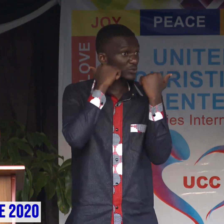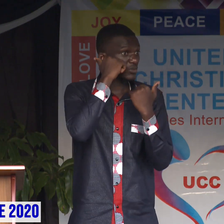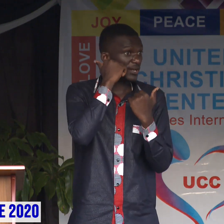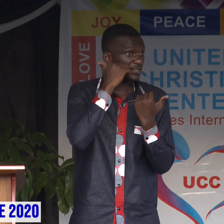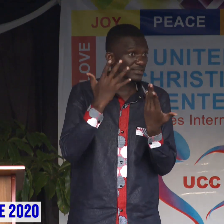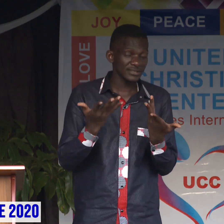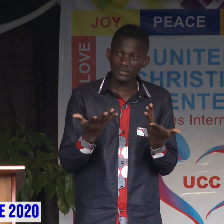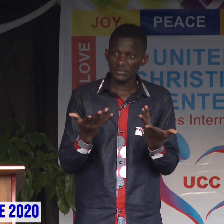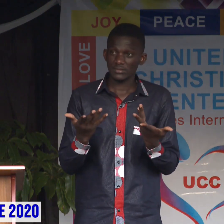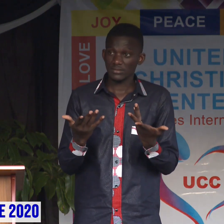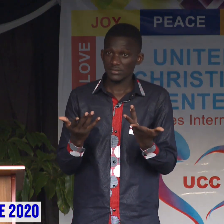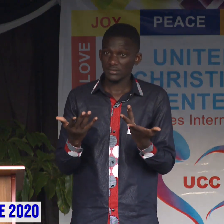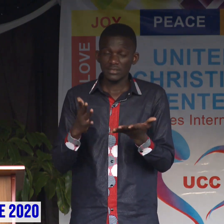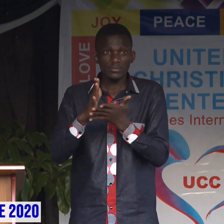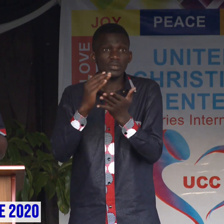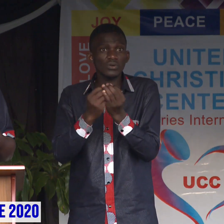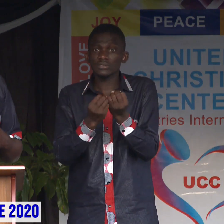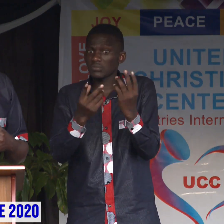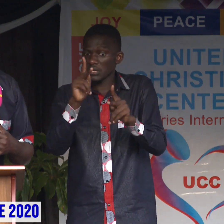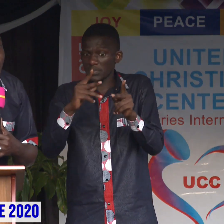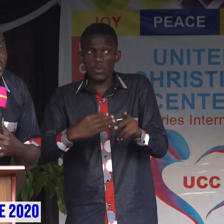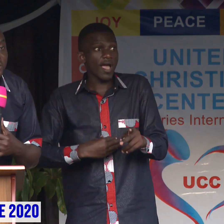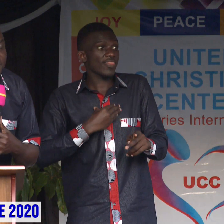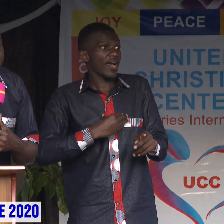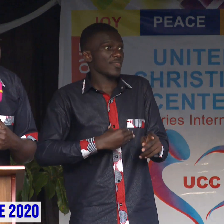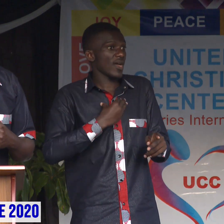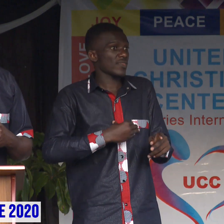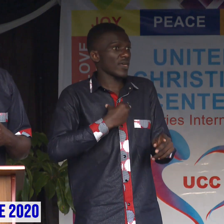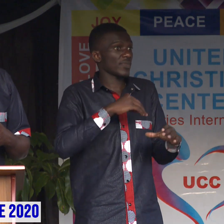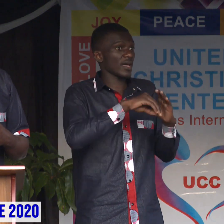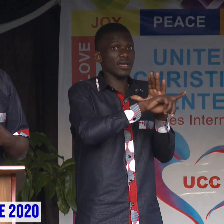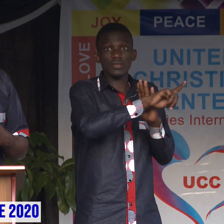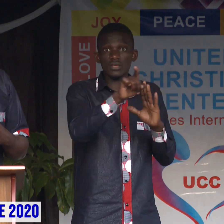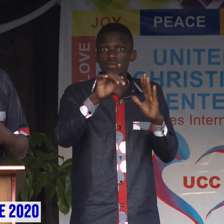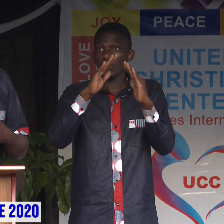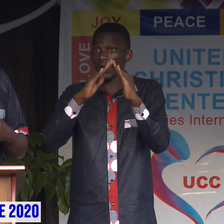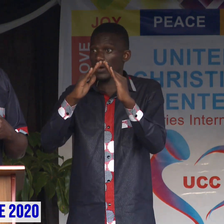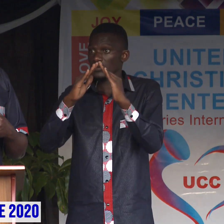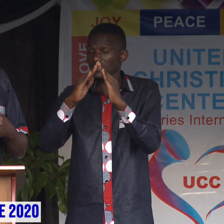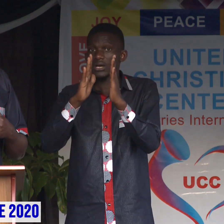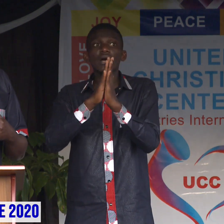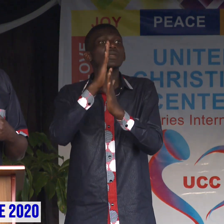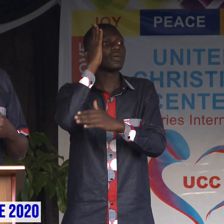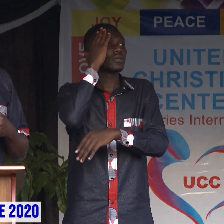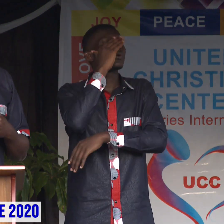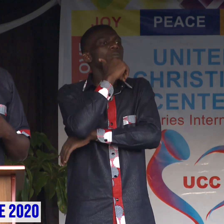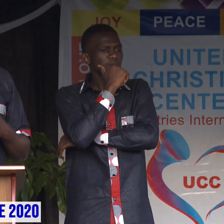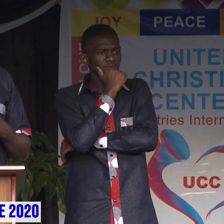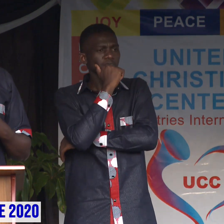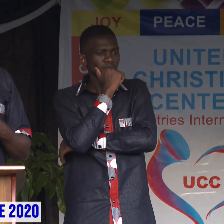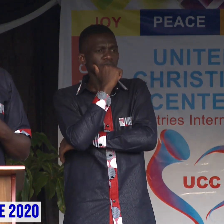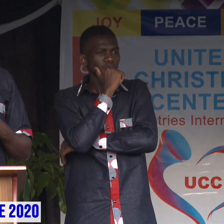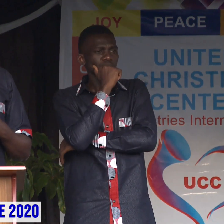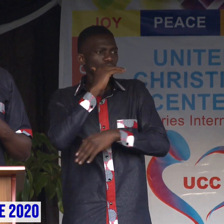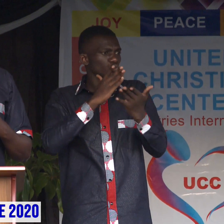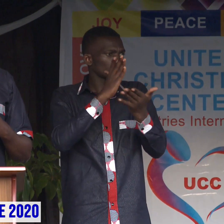yabwezi because people will visit you in your house kubanga abantu bagenda kuchalira mu nyumba and they will know that you are cohabiting era